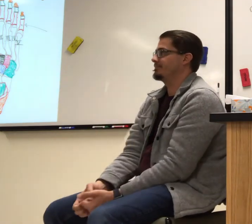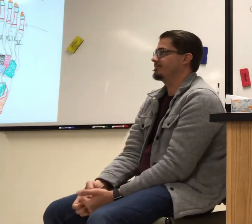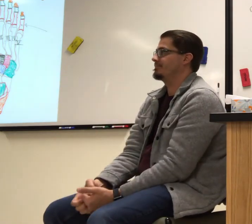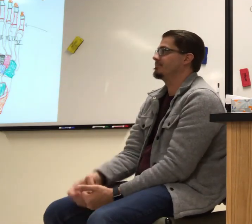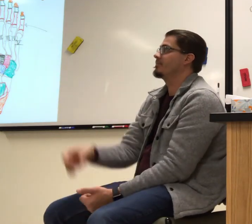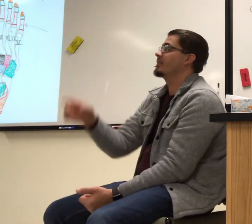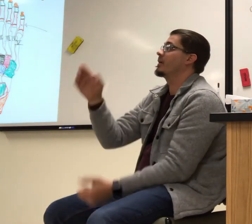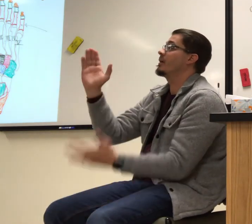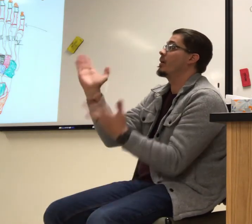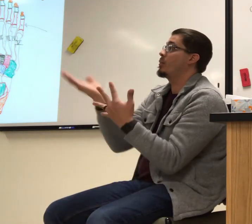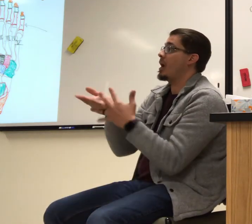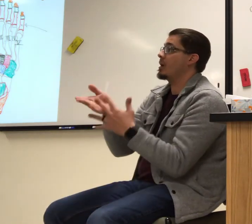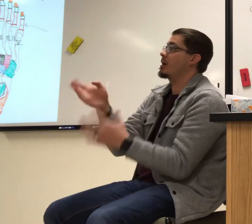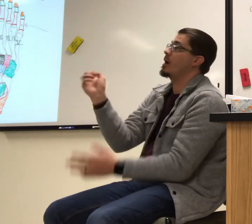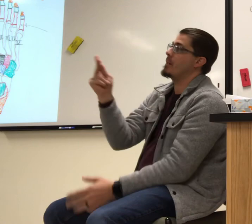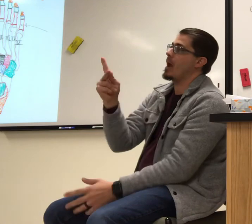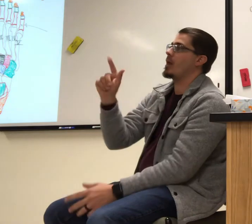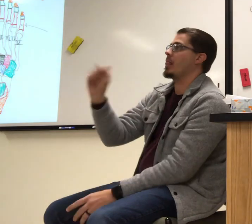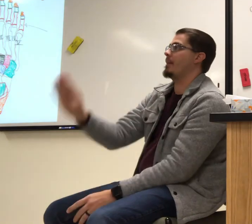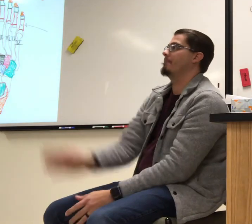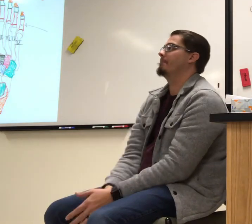lab.